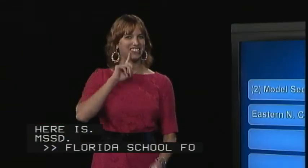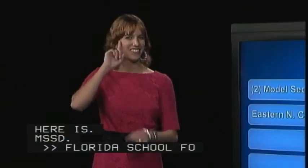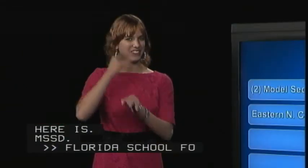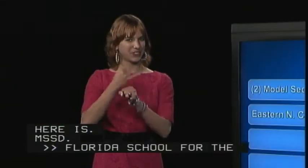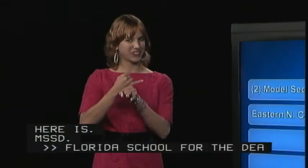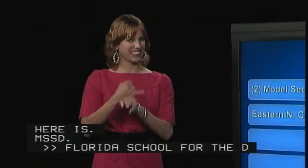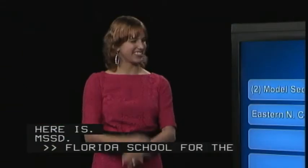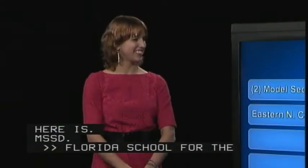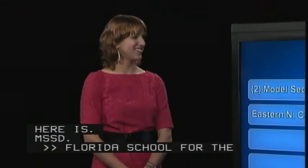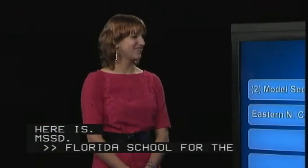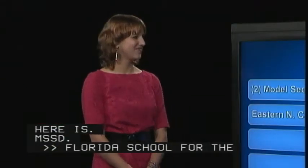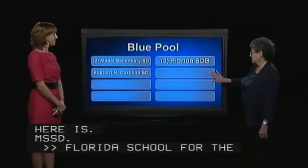Eastern North Carolina School for the Deaf.